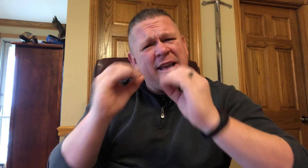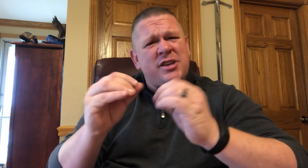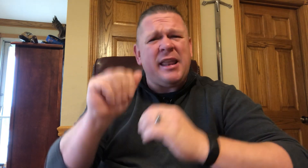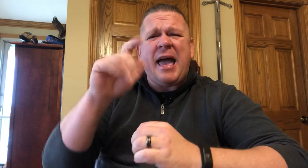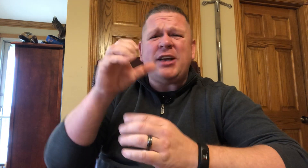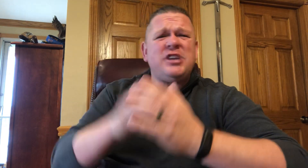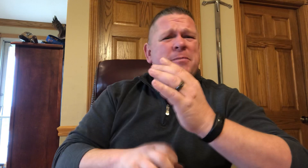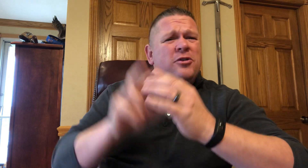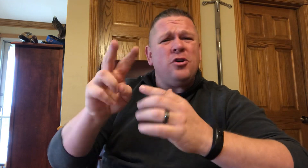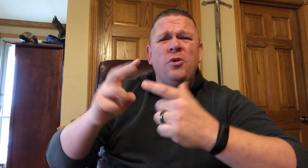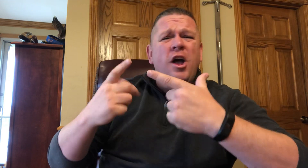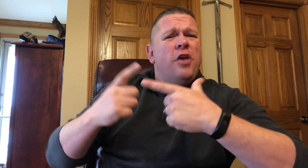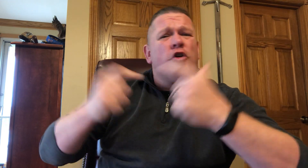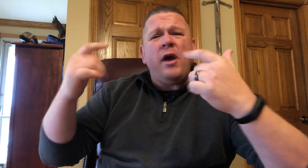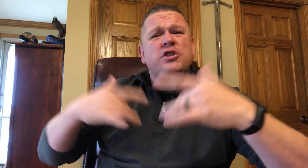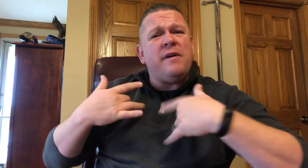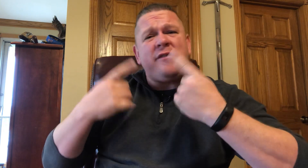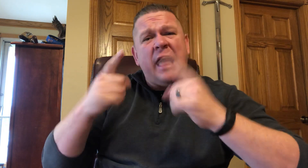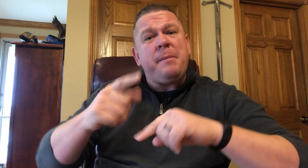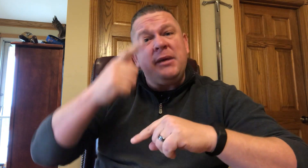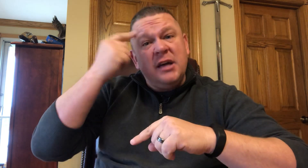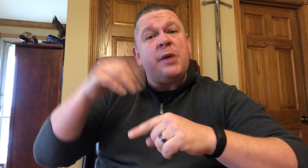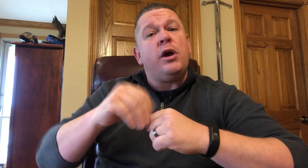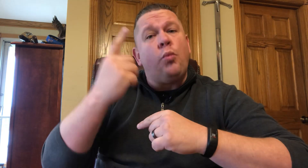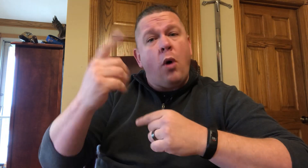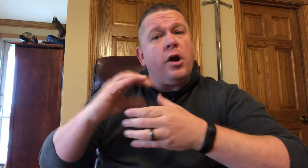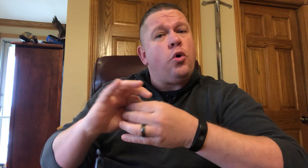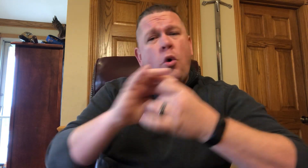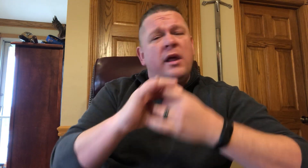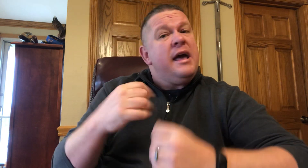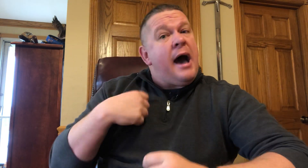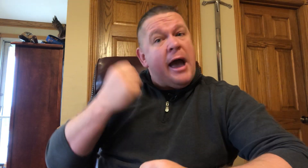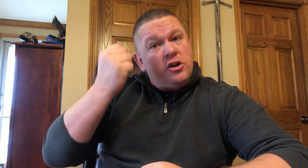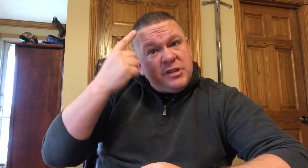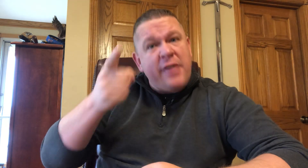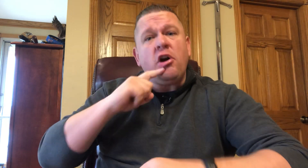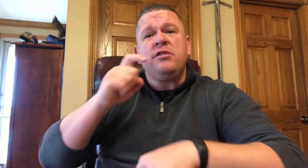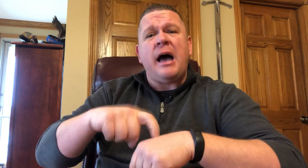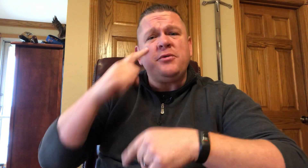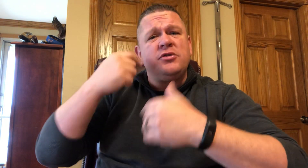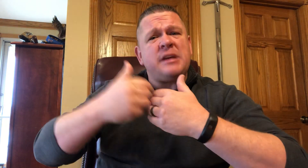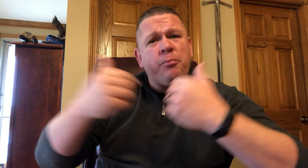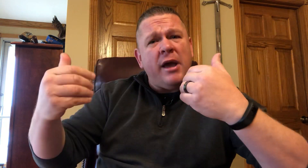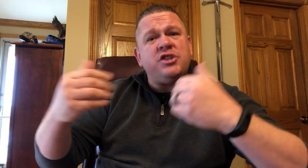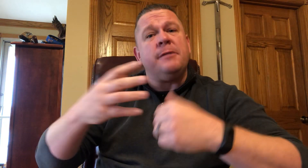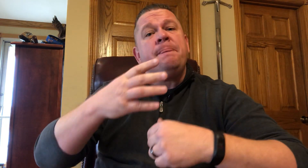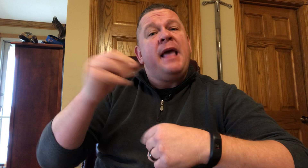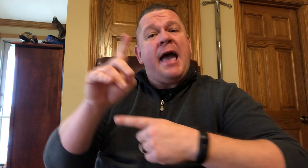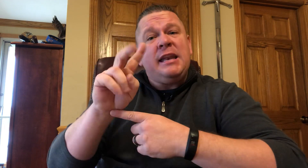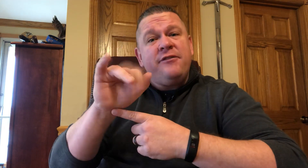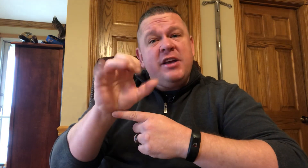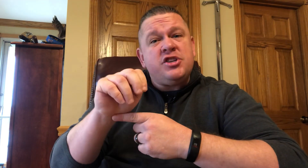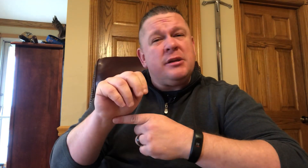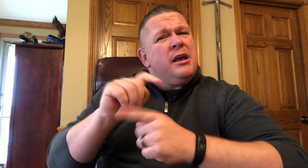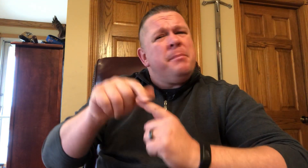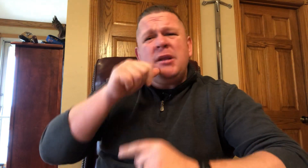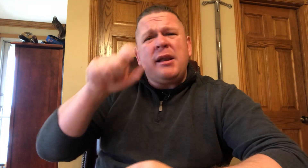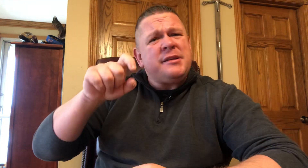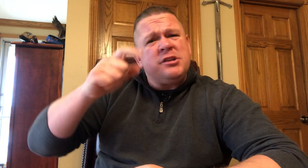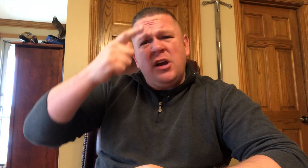that in Acts chapter 2. The greatest revival happened because they were in one accord. I understand there are times for separation and division, but not necessarily